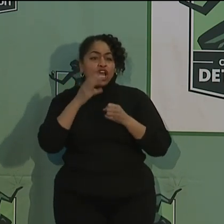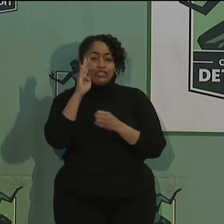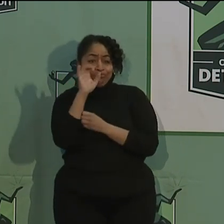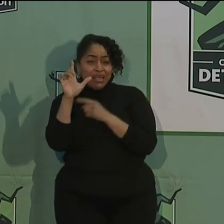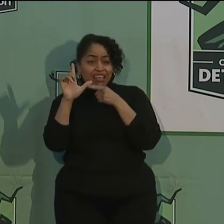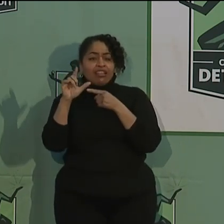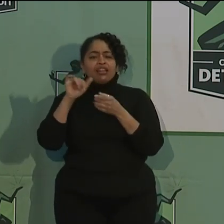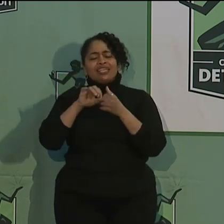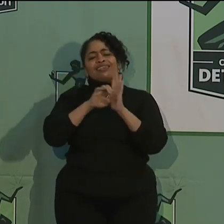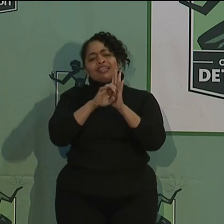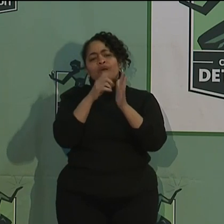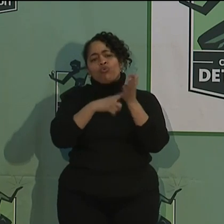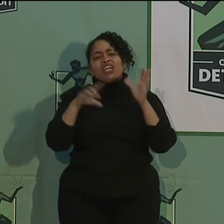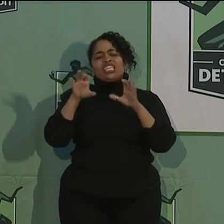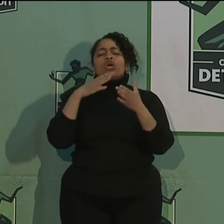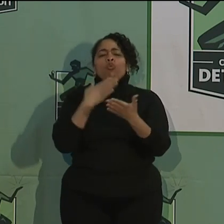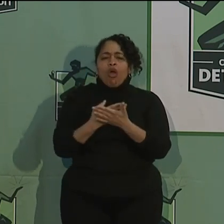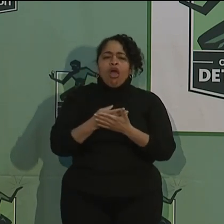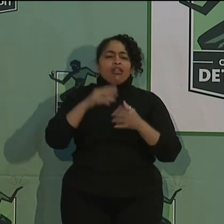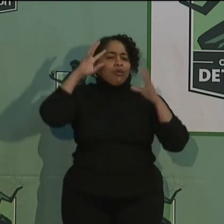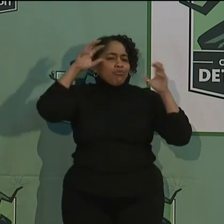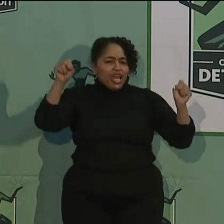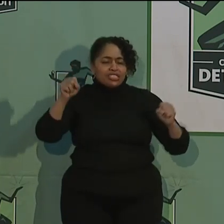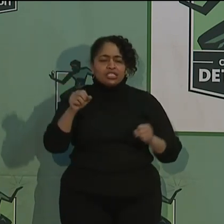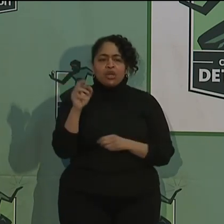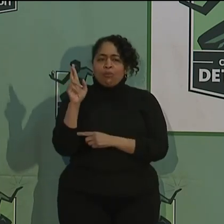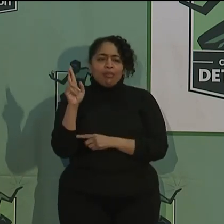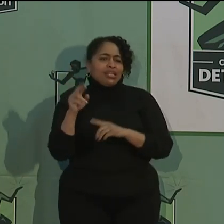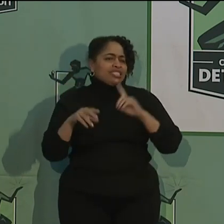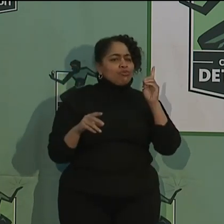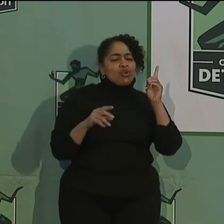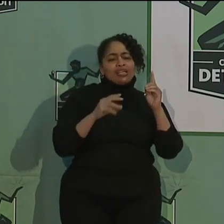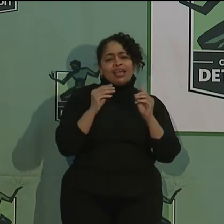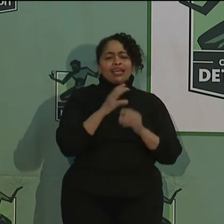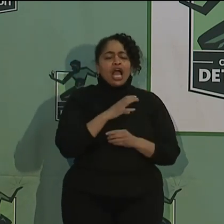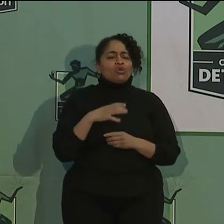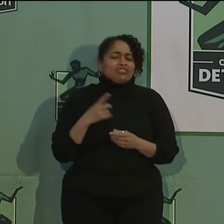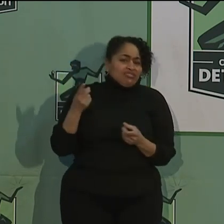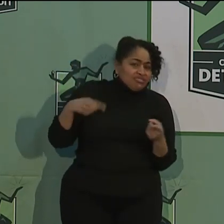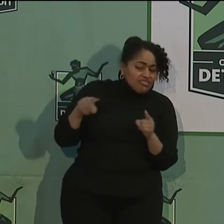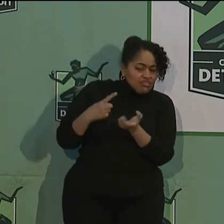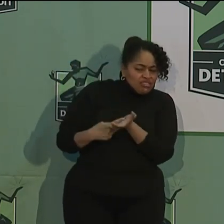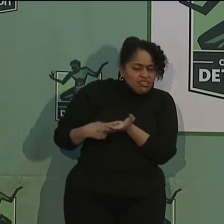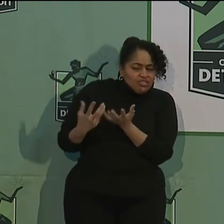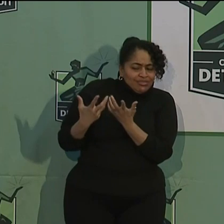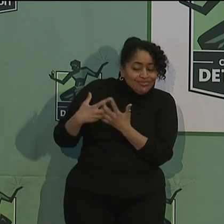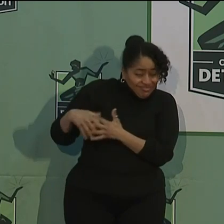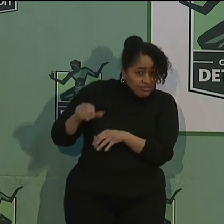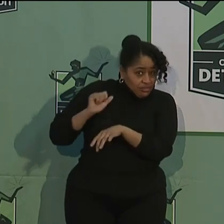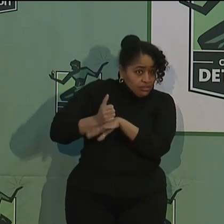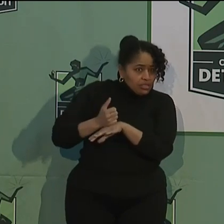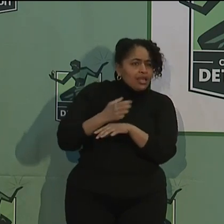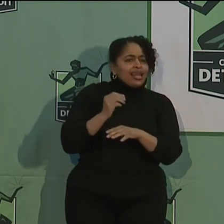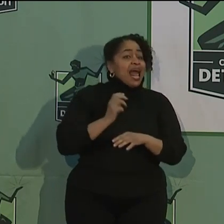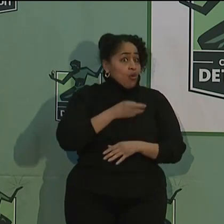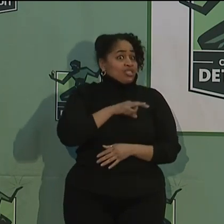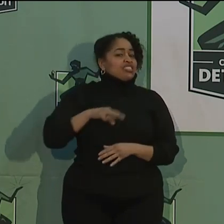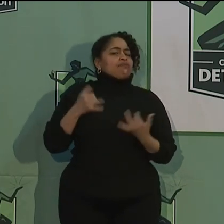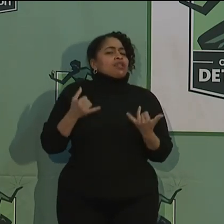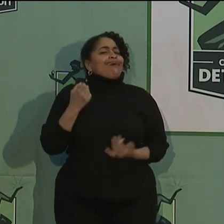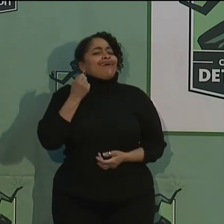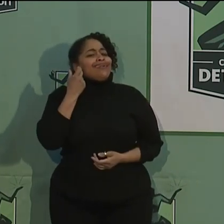really well, the president, Republicans, and Democrats in Congress. Because what they have done, and our employees are starting to understand this